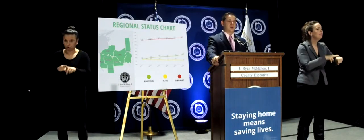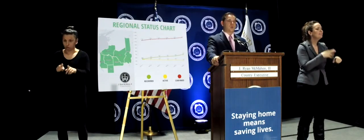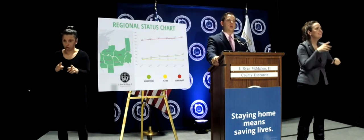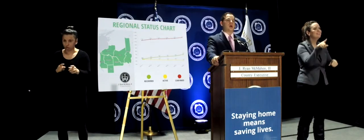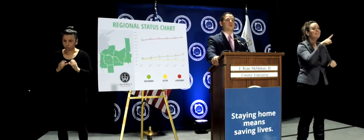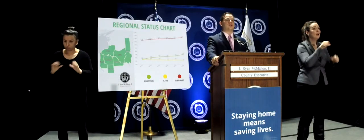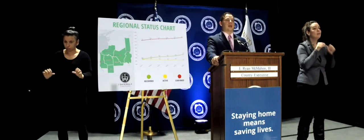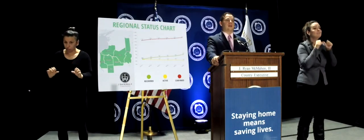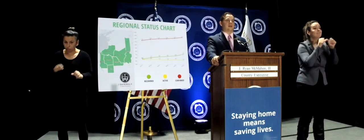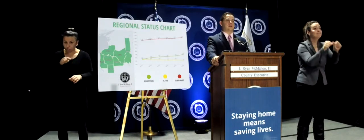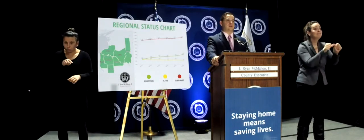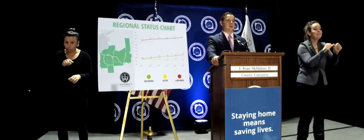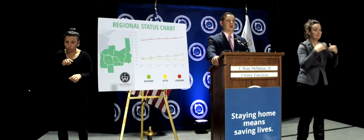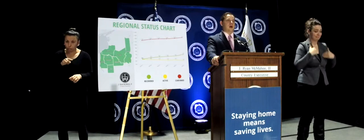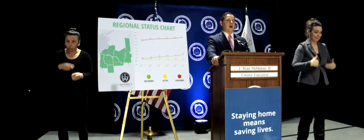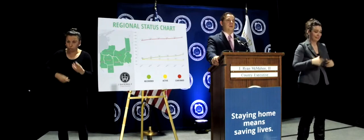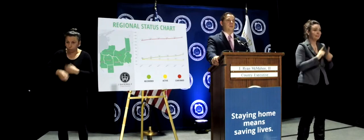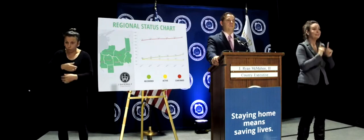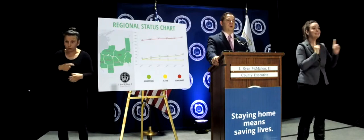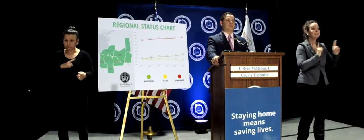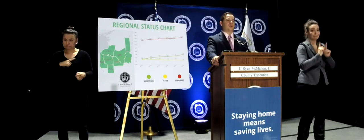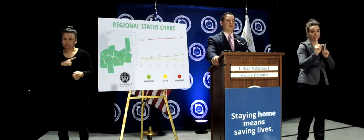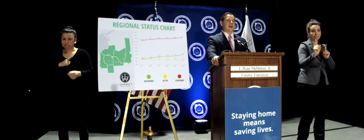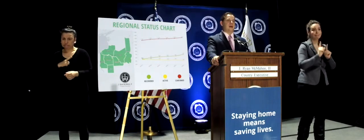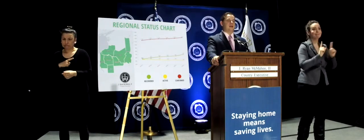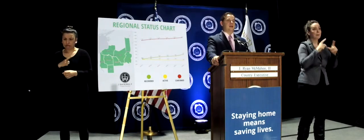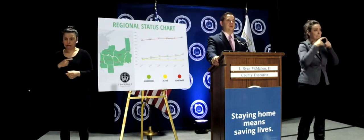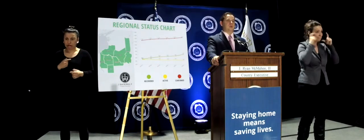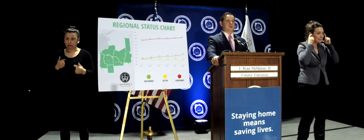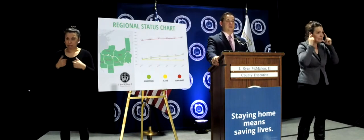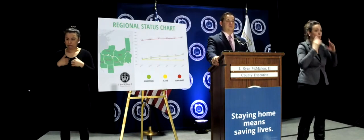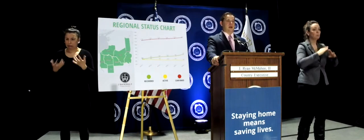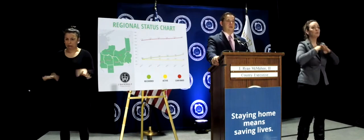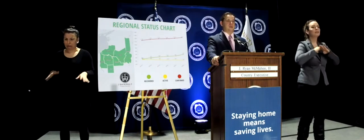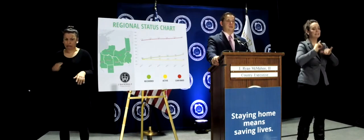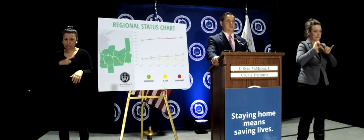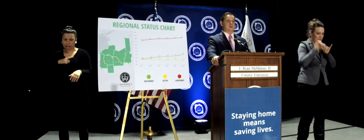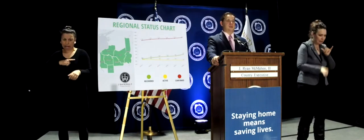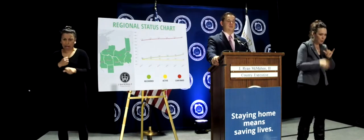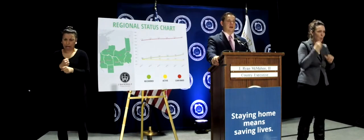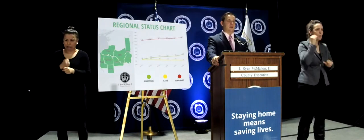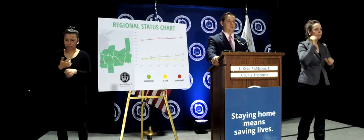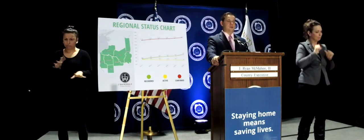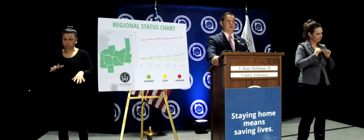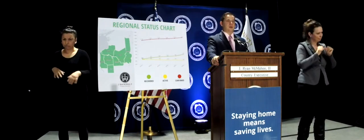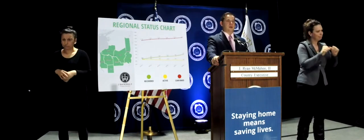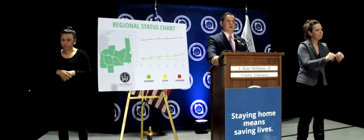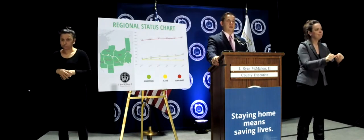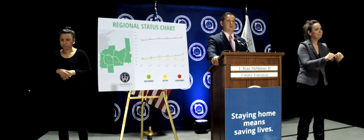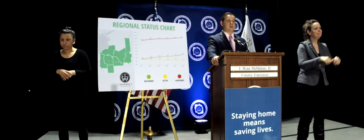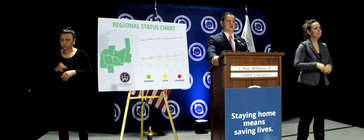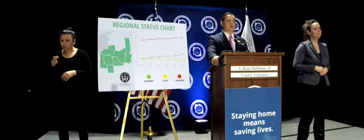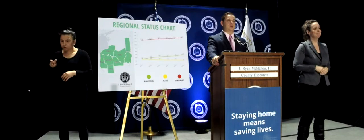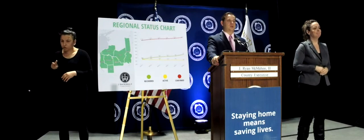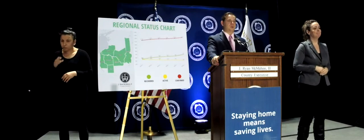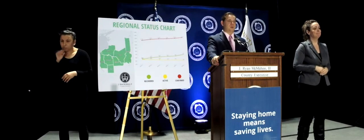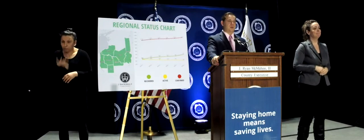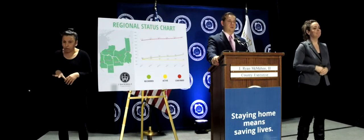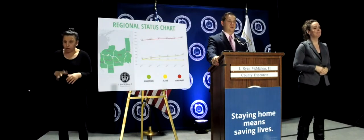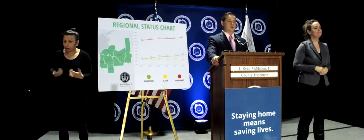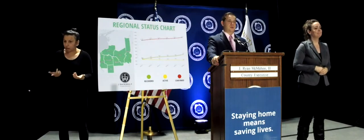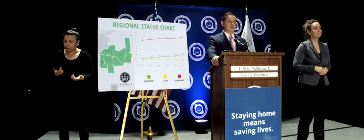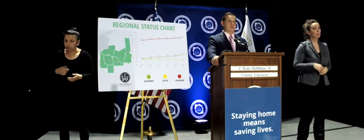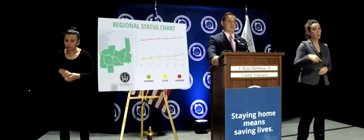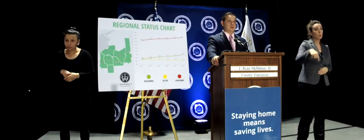cautious, we understand this. But the reality with this virus is as follows. It is either going to be